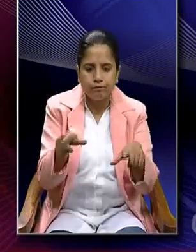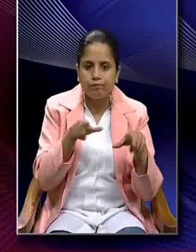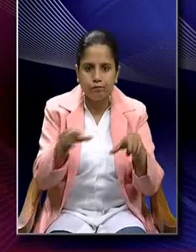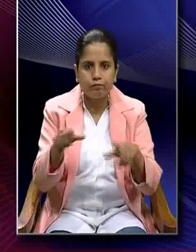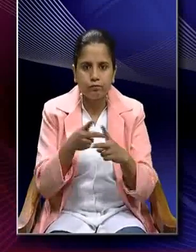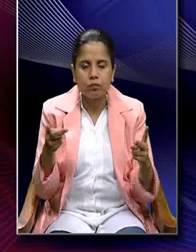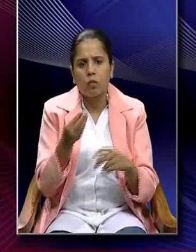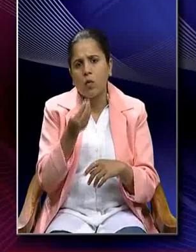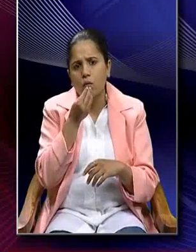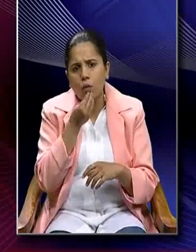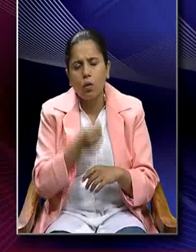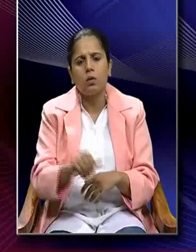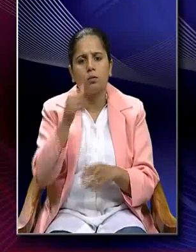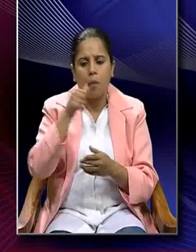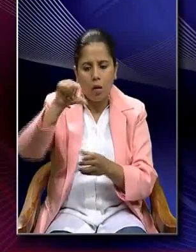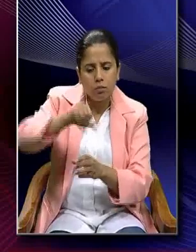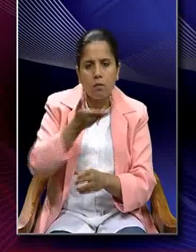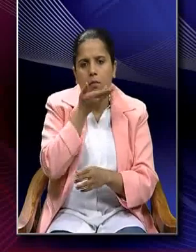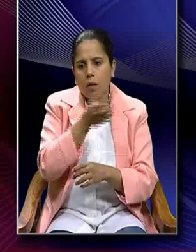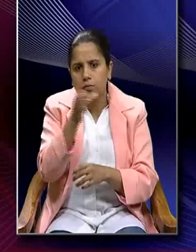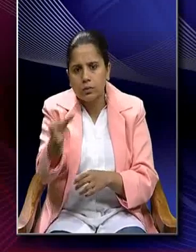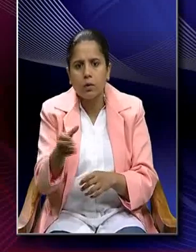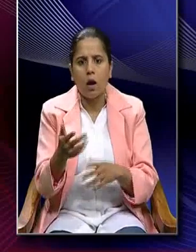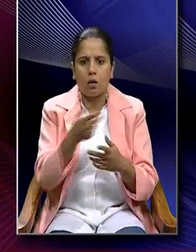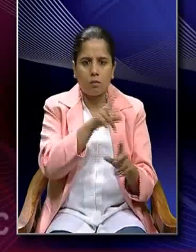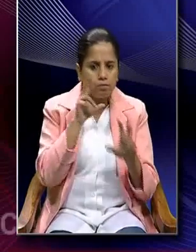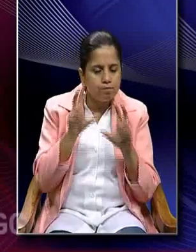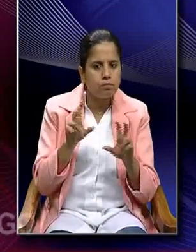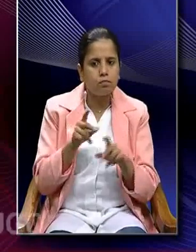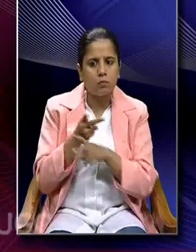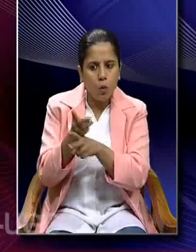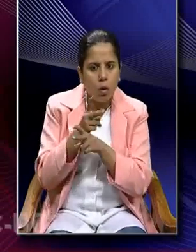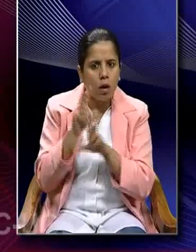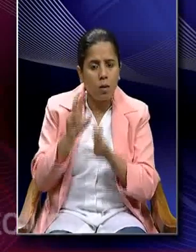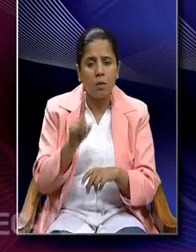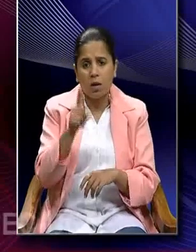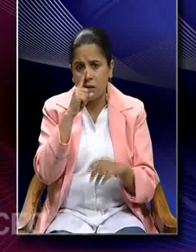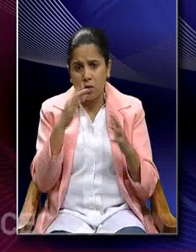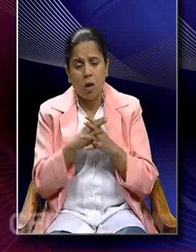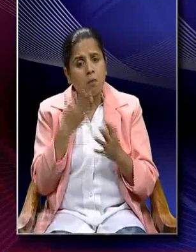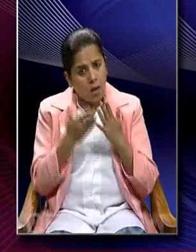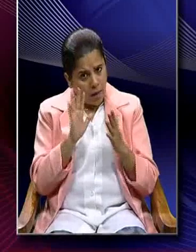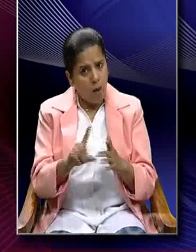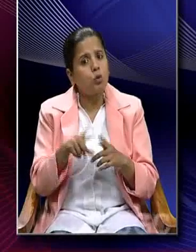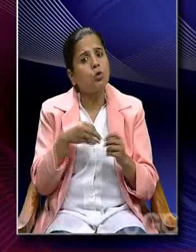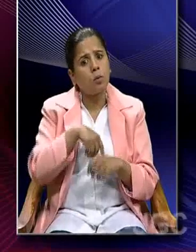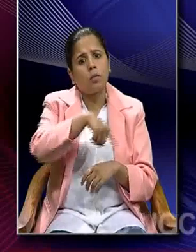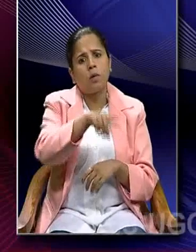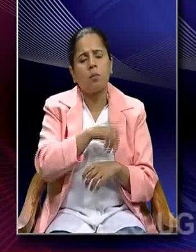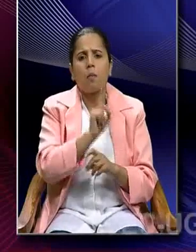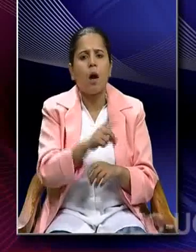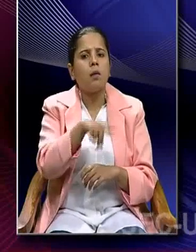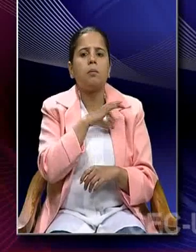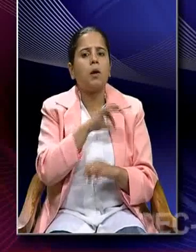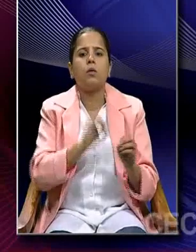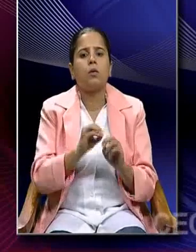it's food or drink or their well-being, etc. Whereas a woman who may be working may not be privileged, she